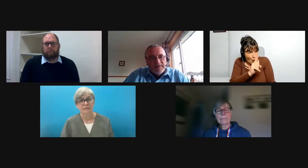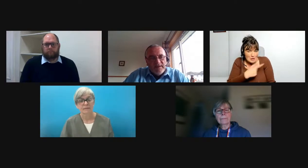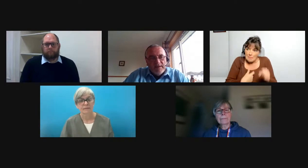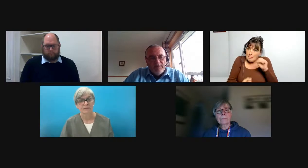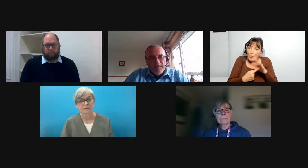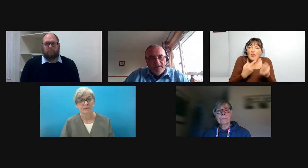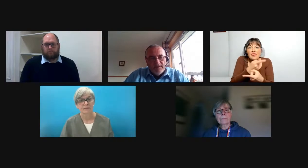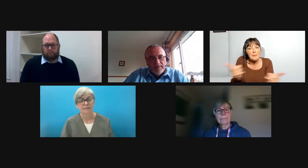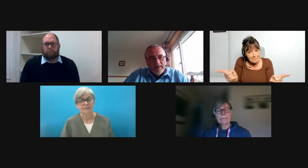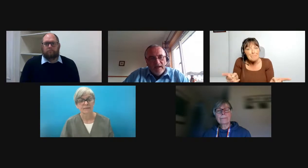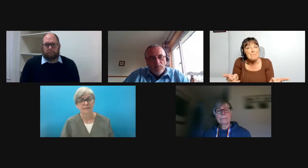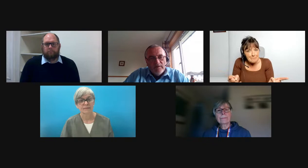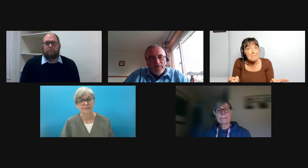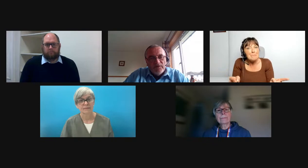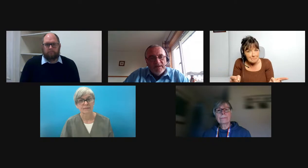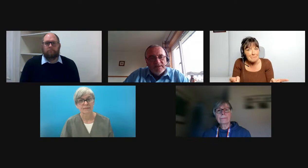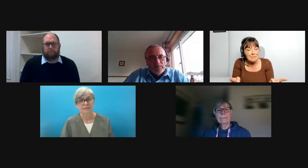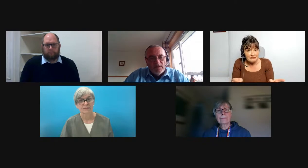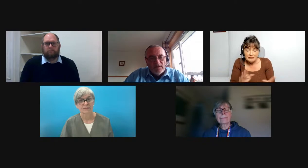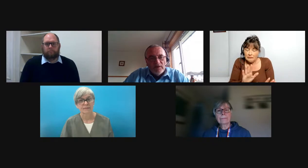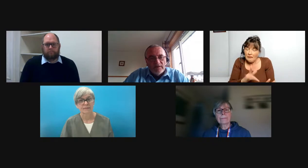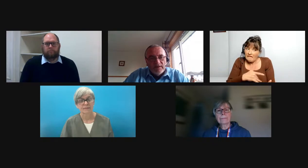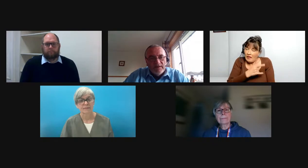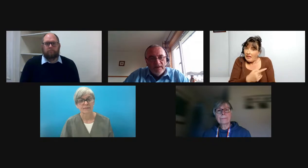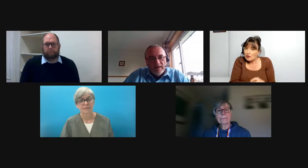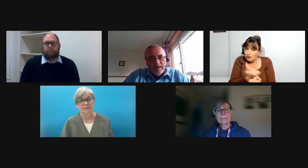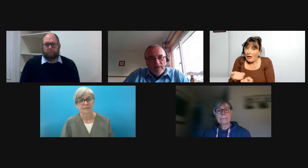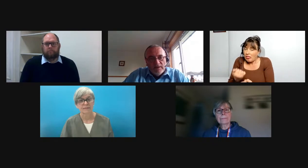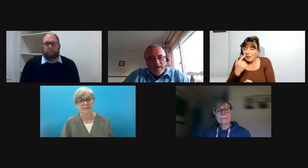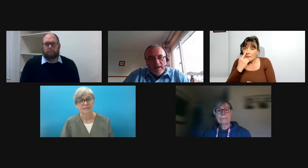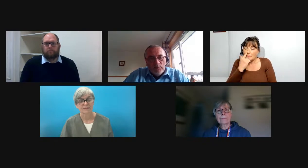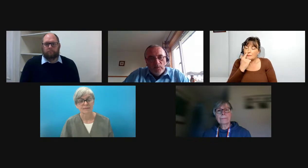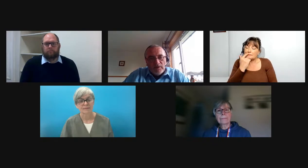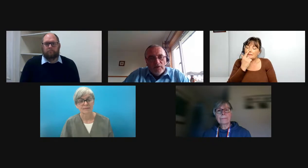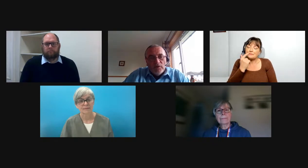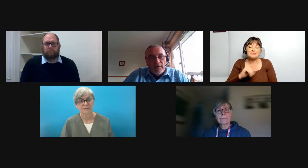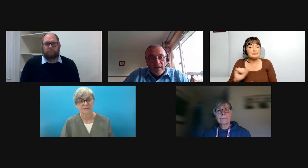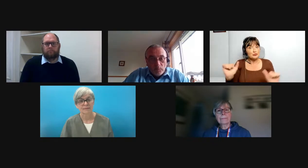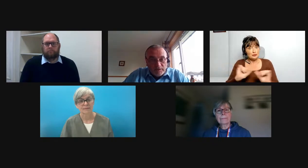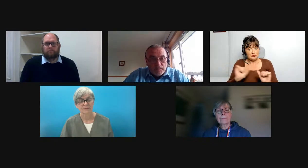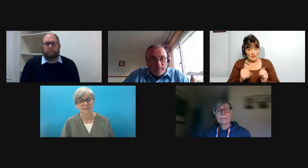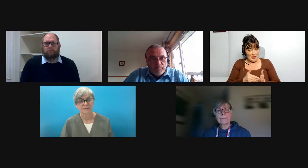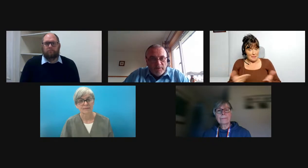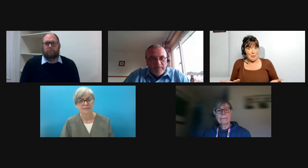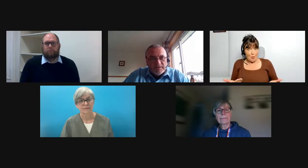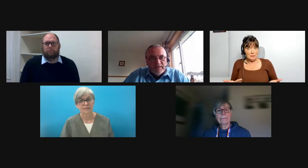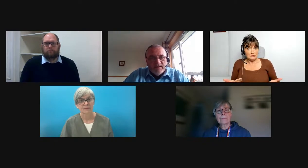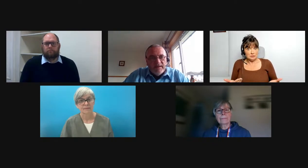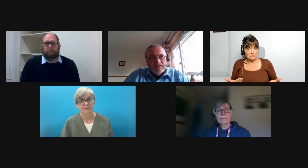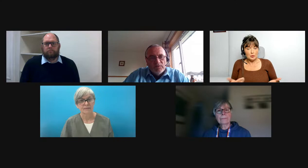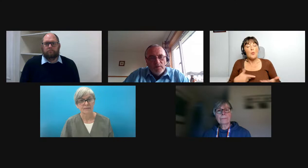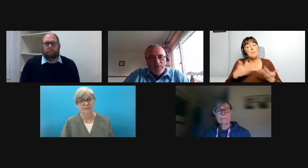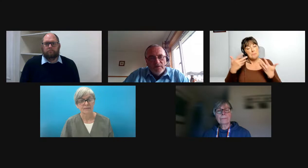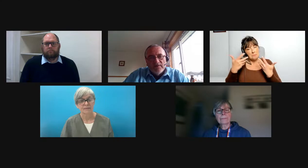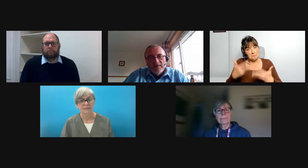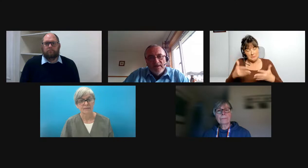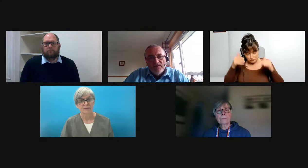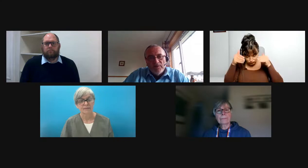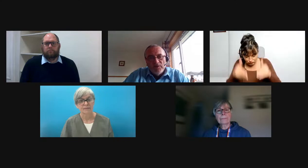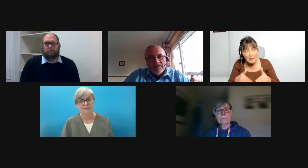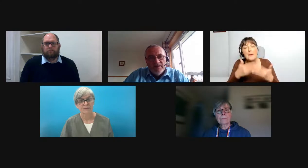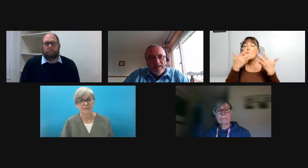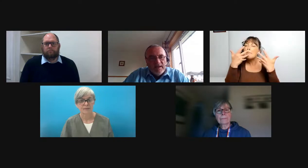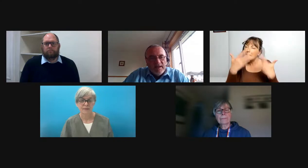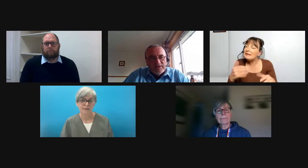tell us what's important to them. And one of the things that we're currently working on, and which we've previously engaged with the